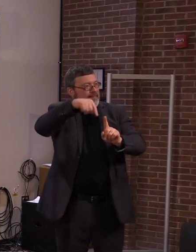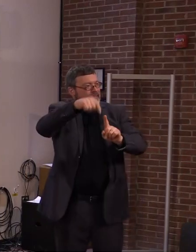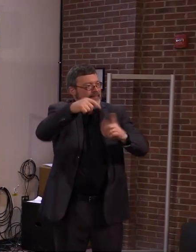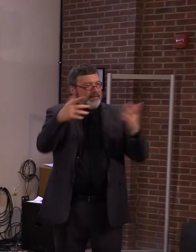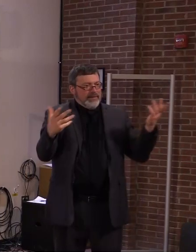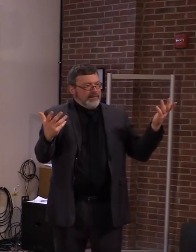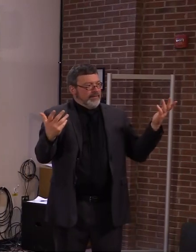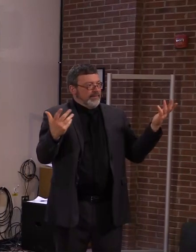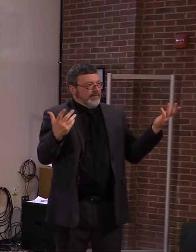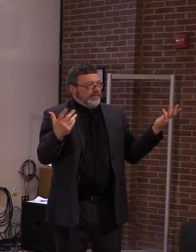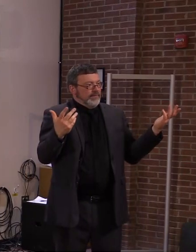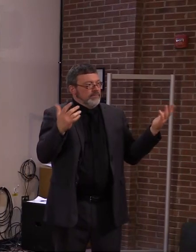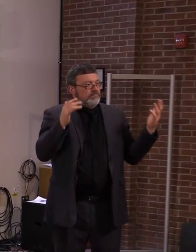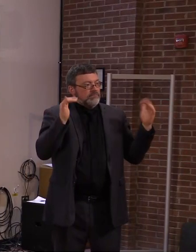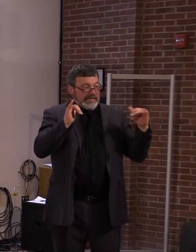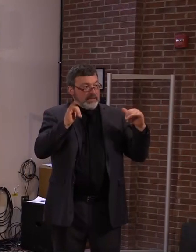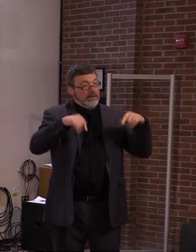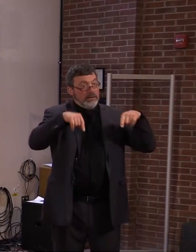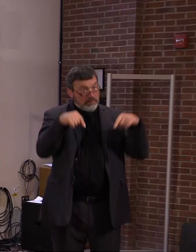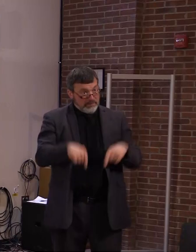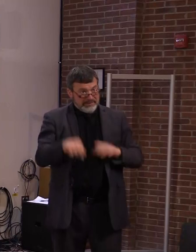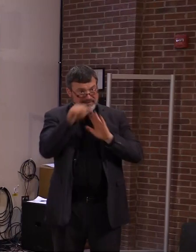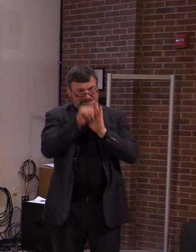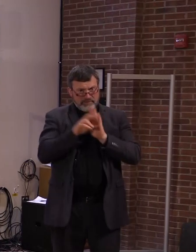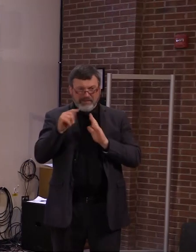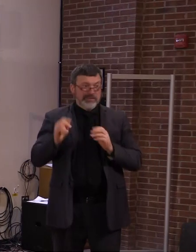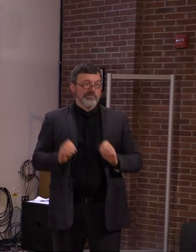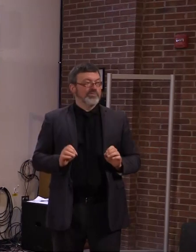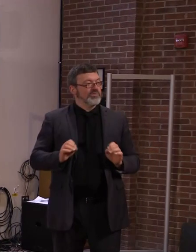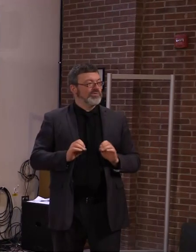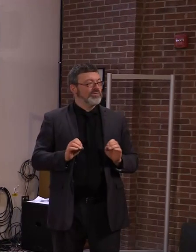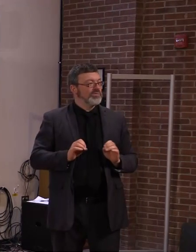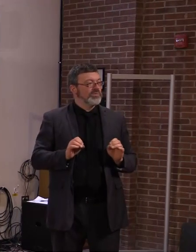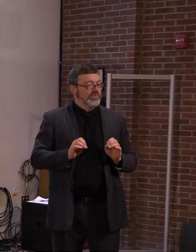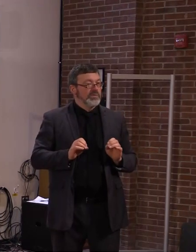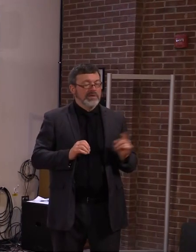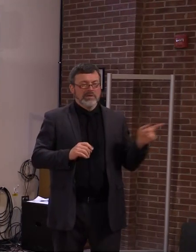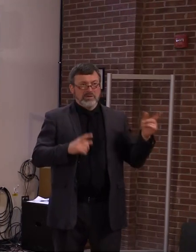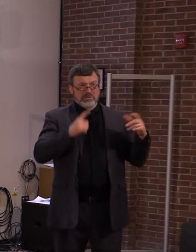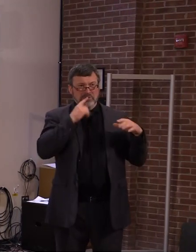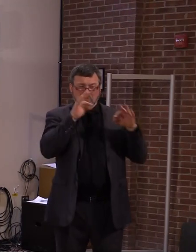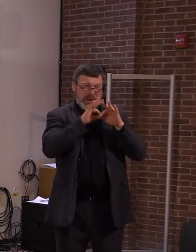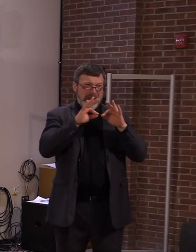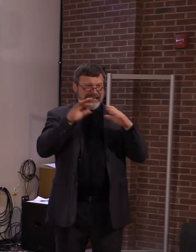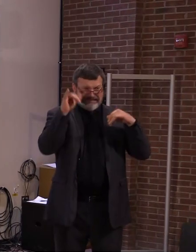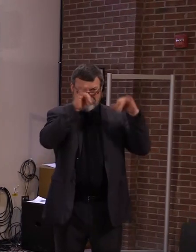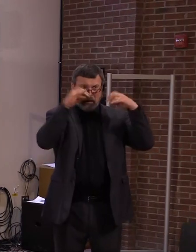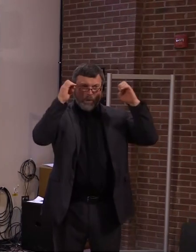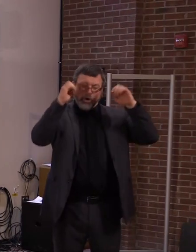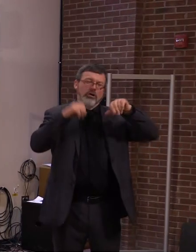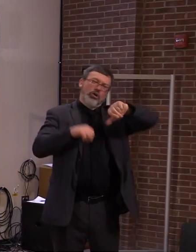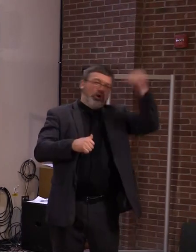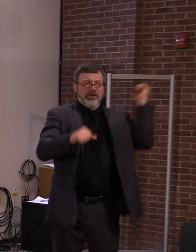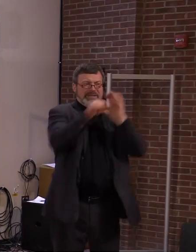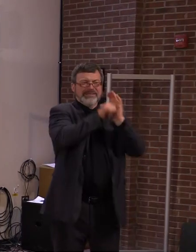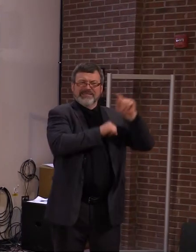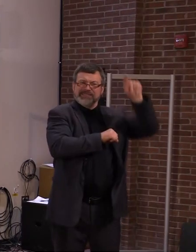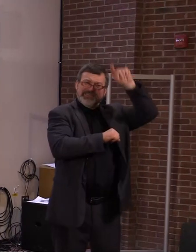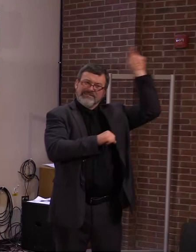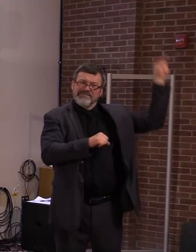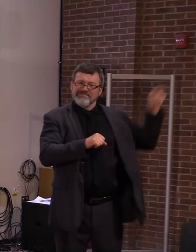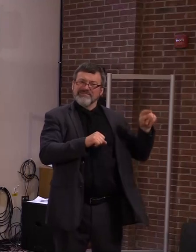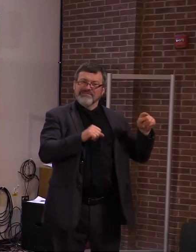for Vermont at this time. They're really stretched thin in other states right now. And